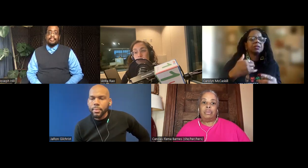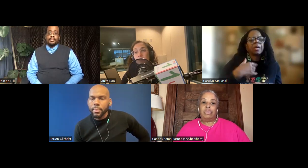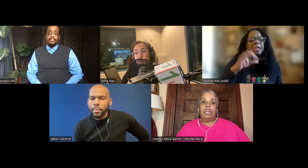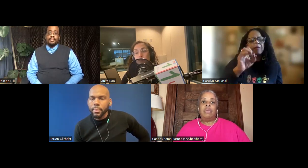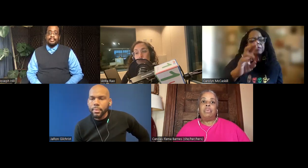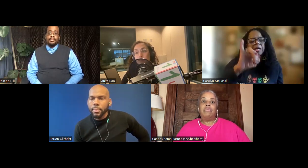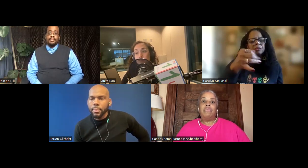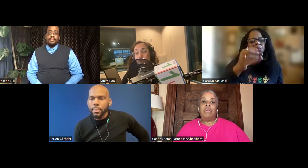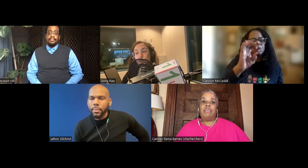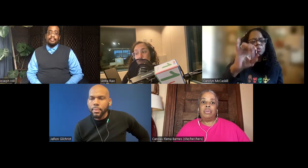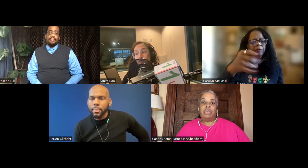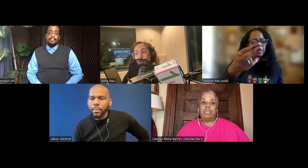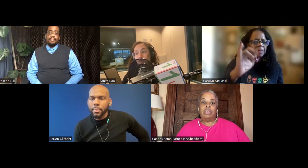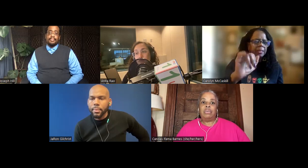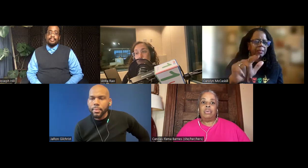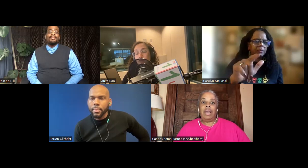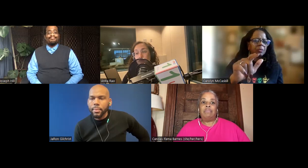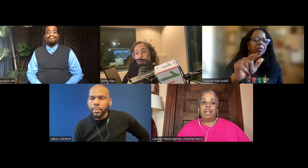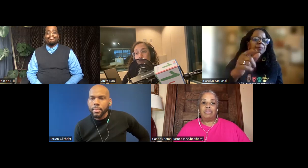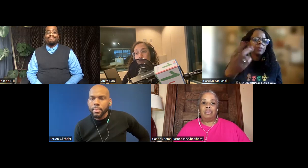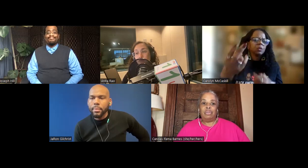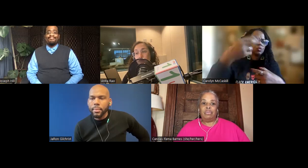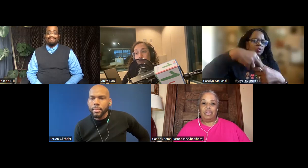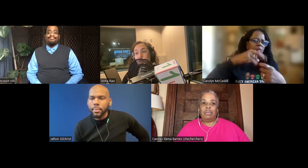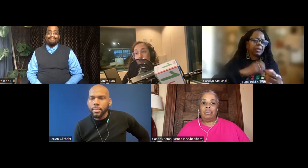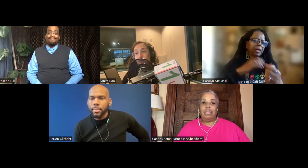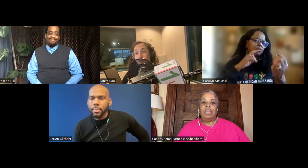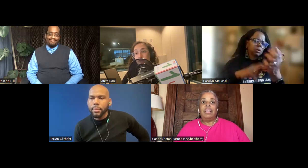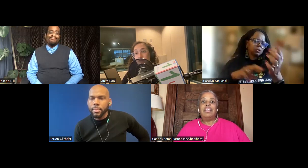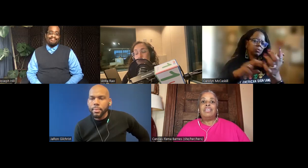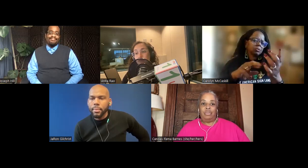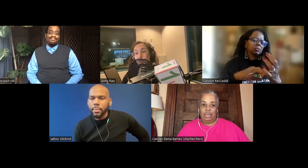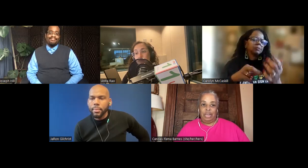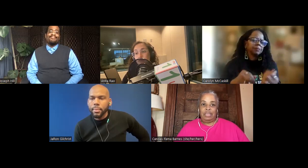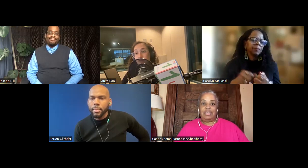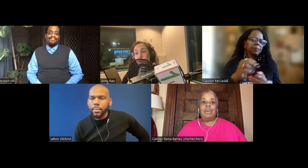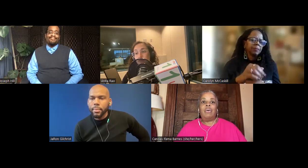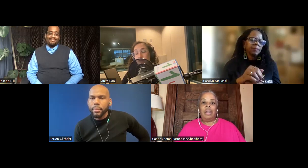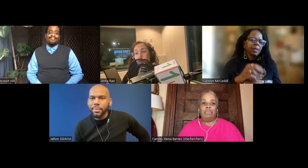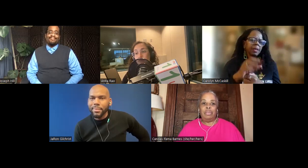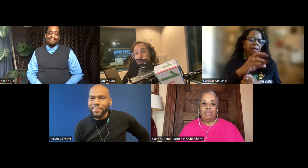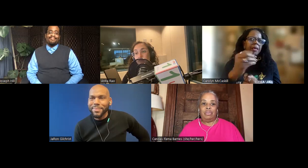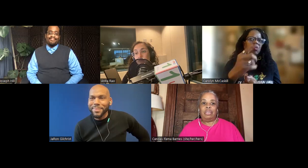research. We were very fortunate to have Dr. Joseph Hill to join us on our research